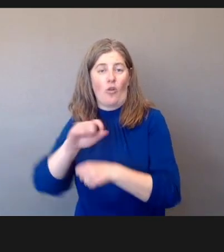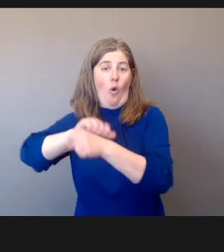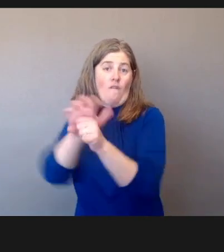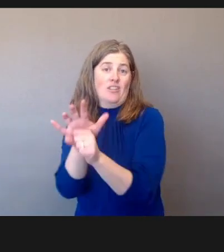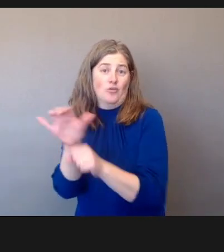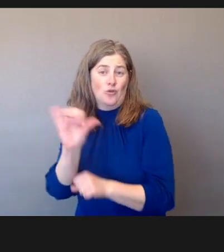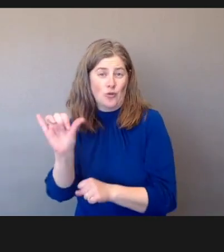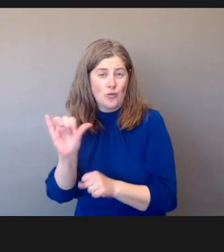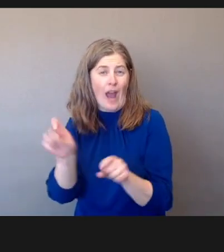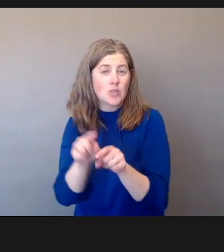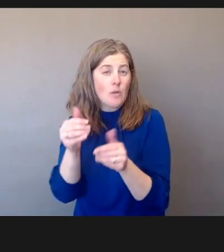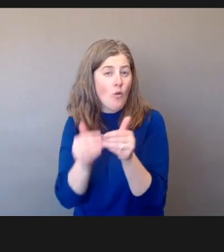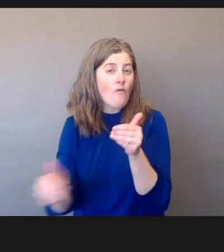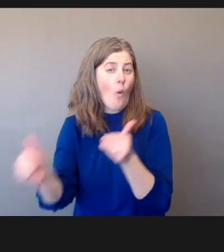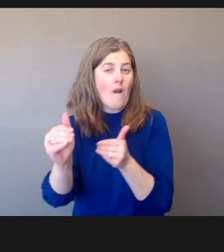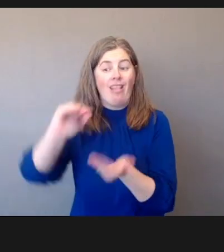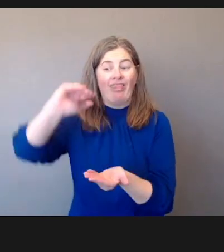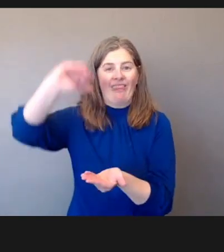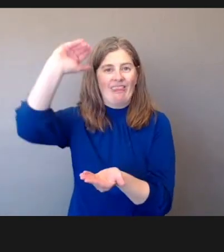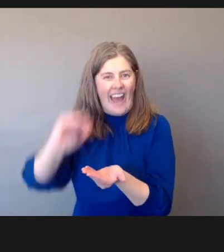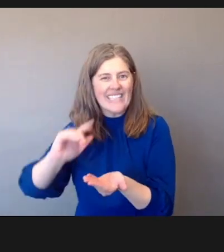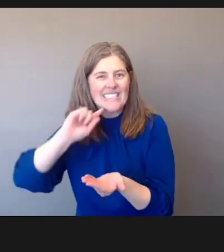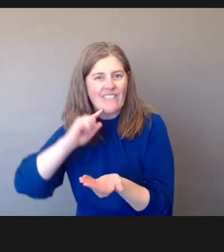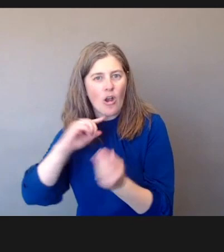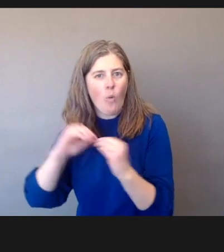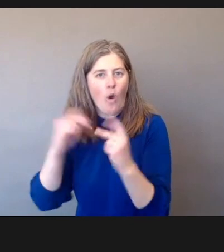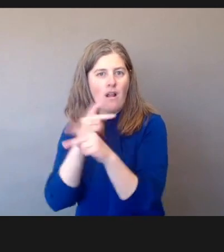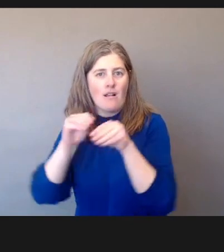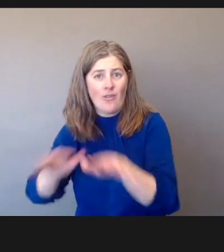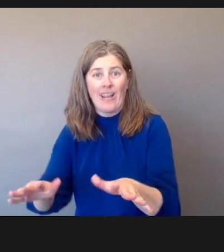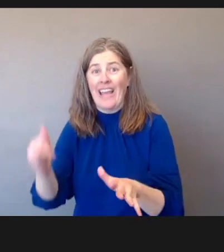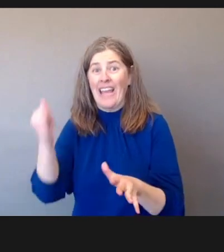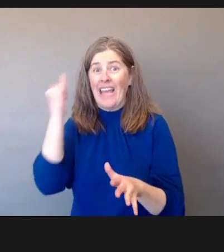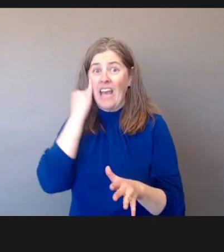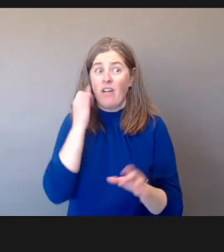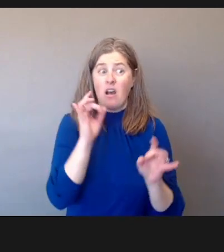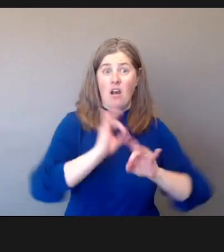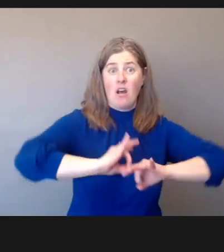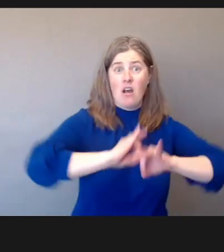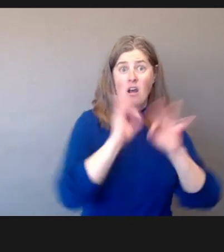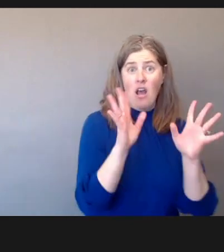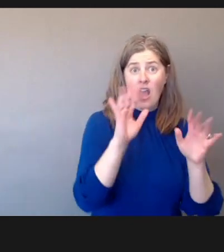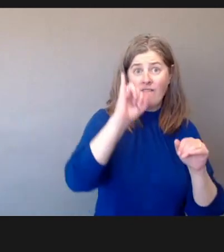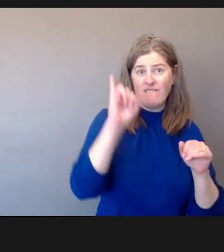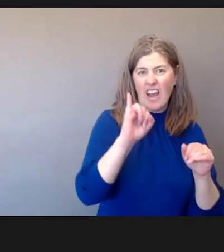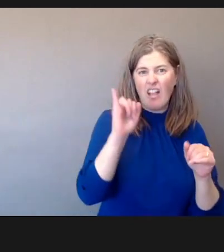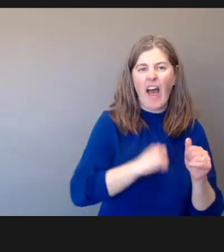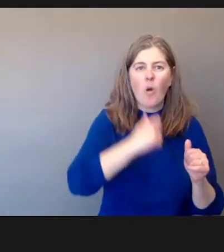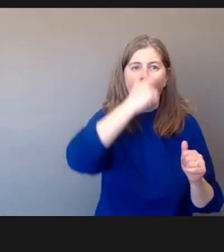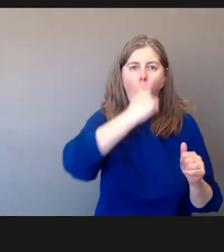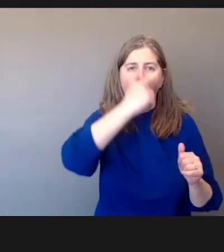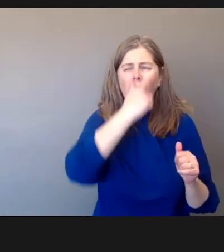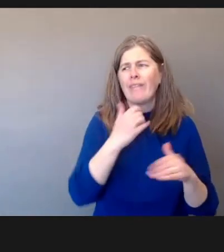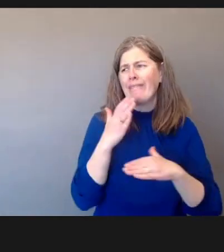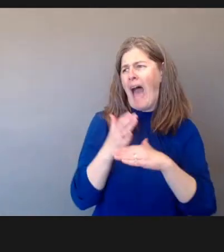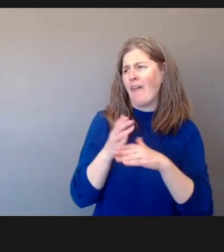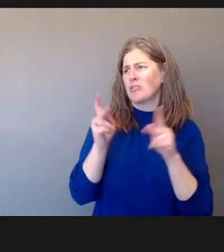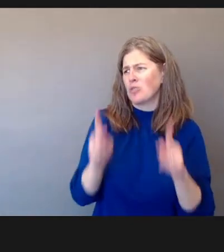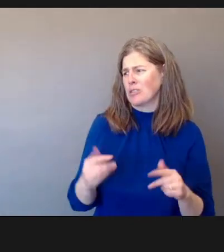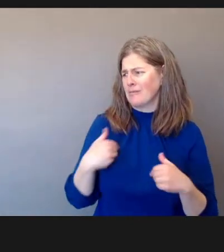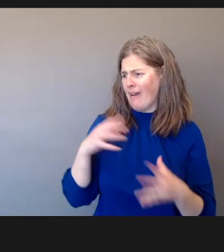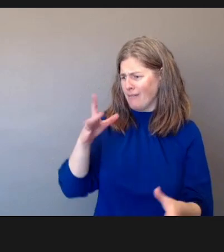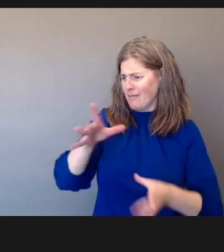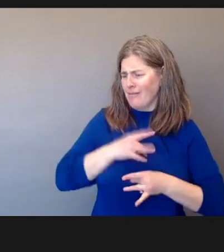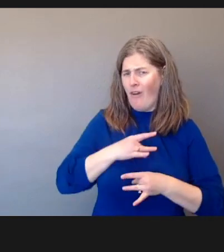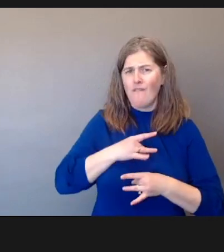coronavirus as we move forward. And if we get a very infectious virus, like a cold, the average person gets like 4 colds